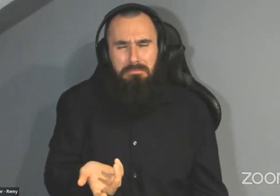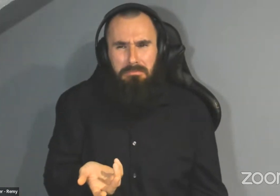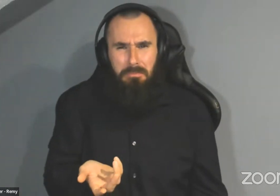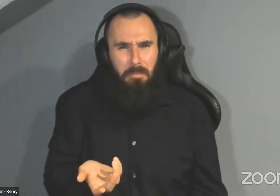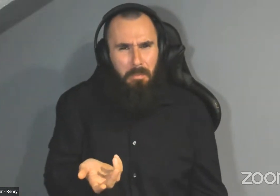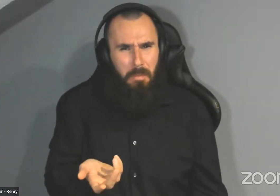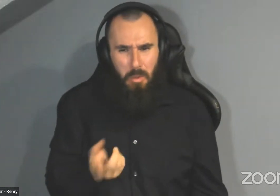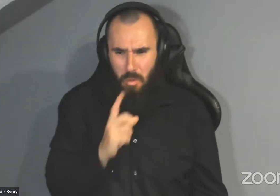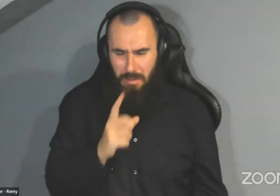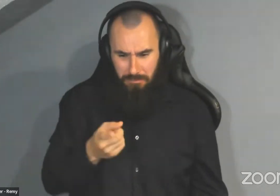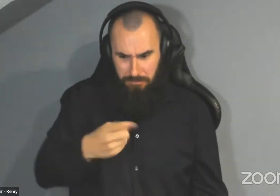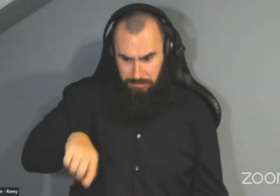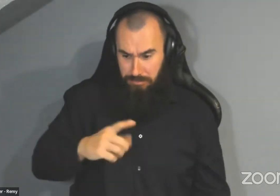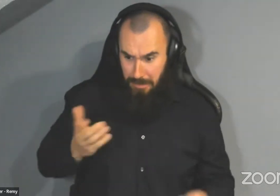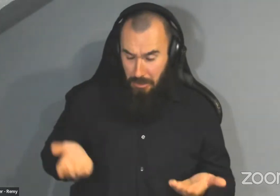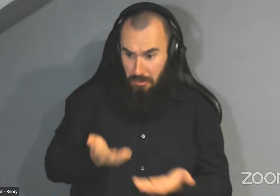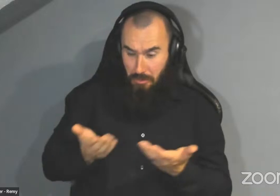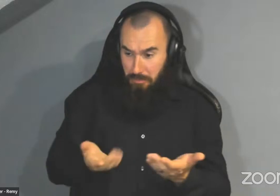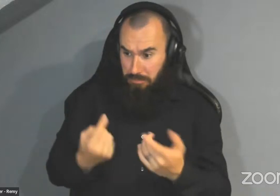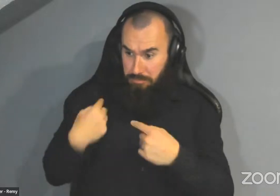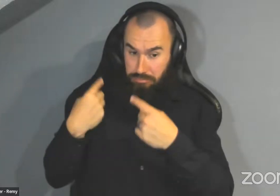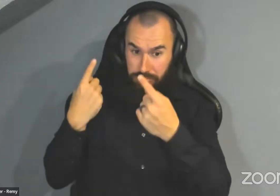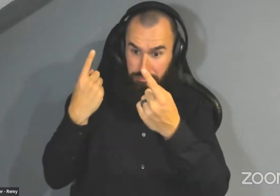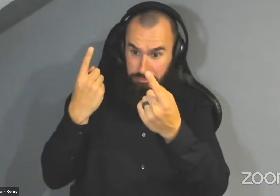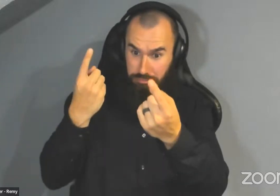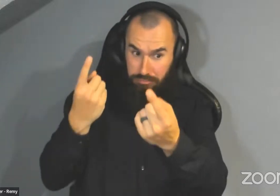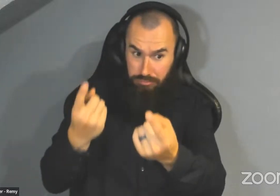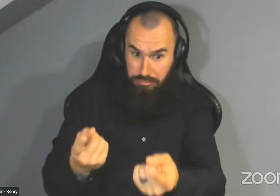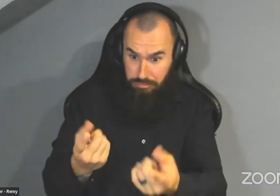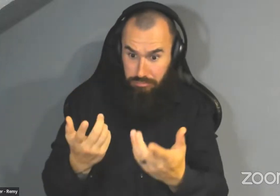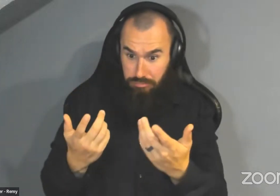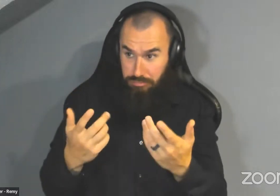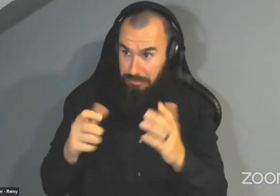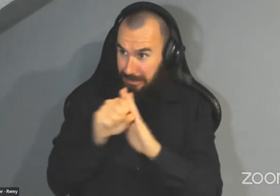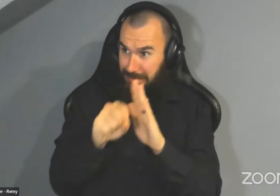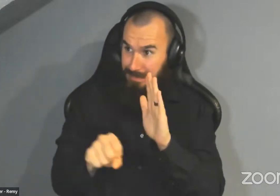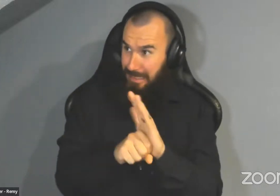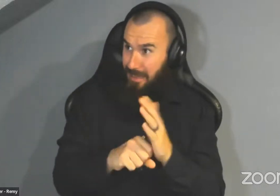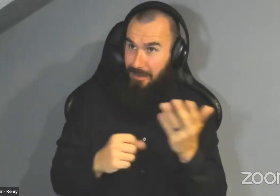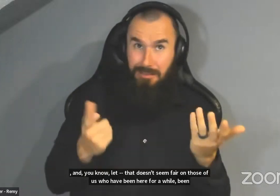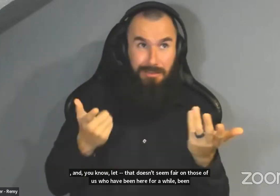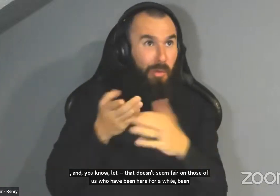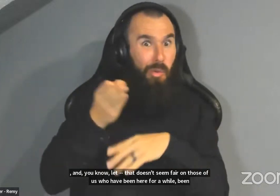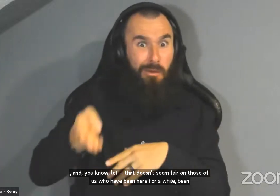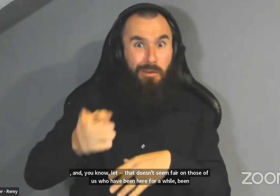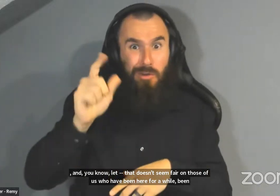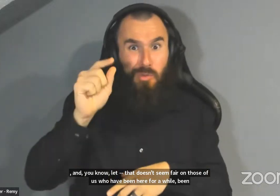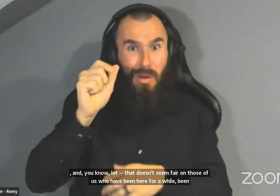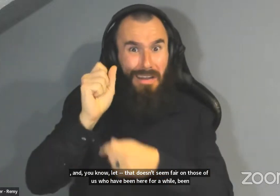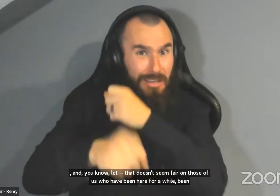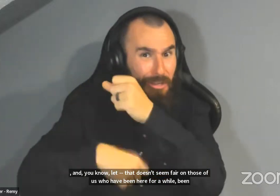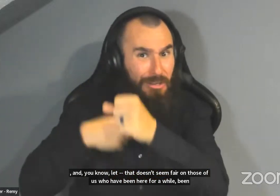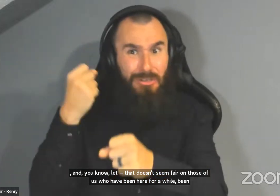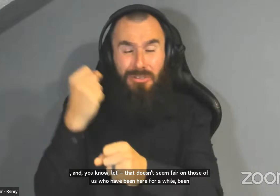when those of us who have been here for a while, been in the state for over 20 years,